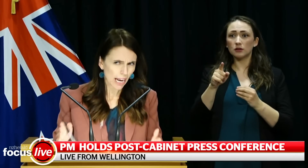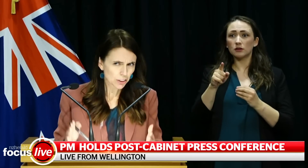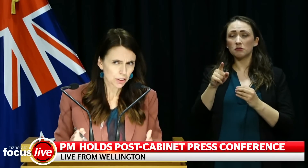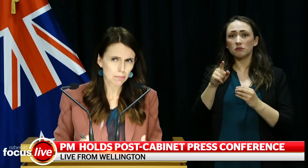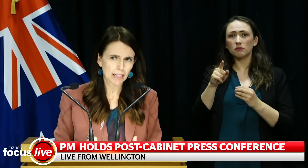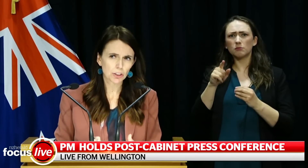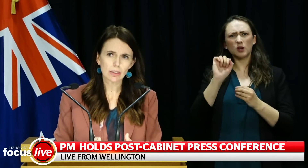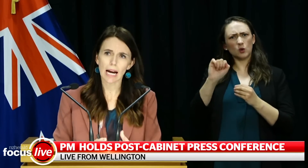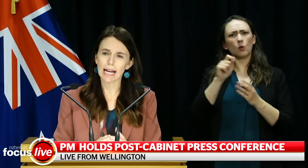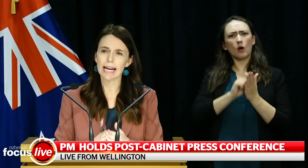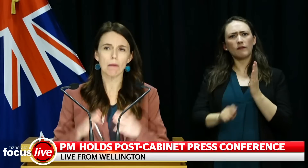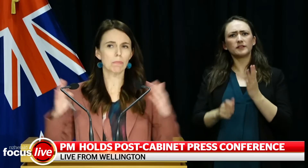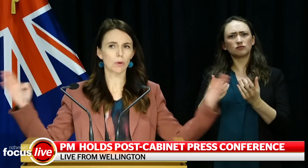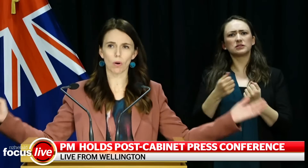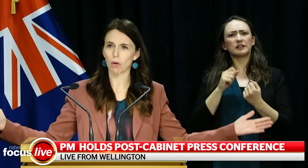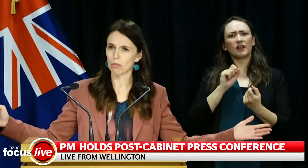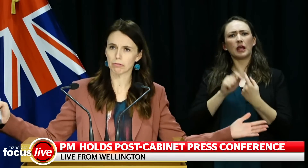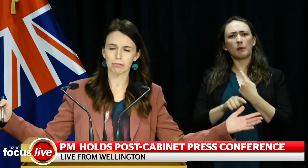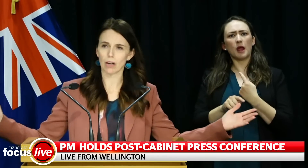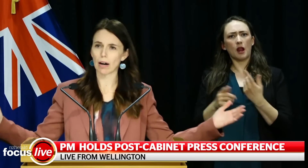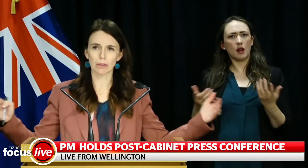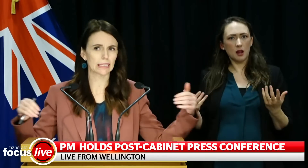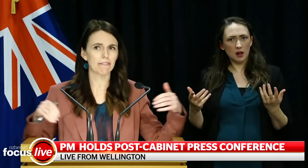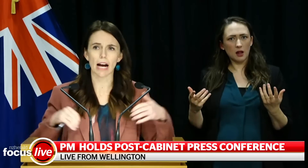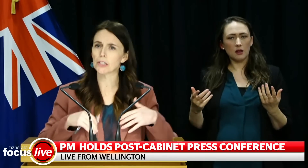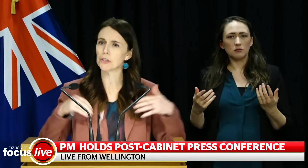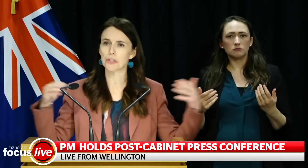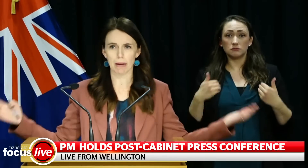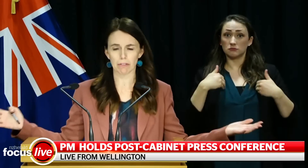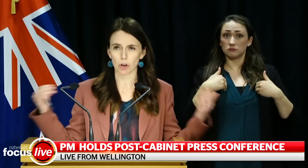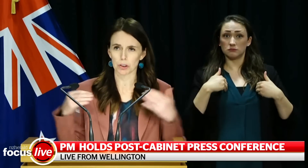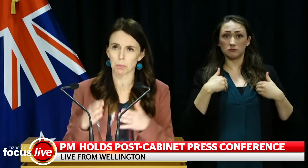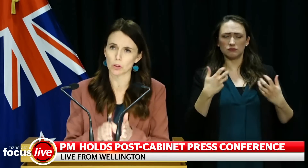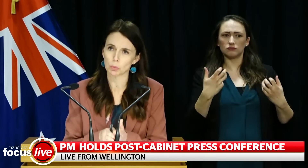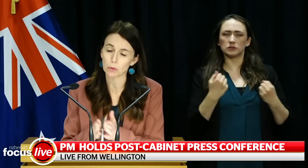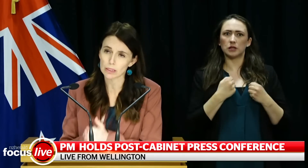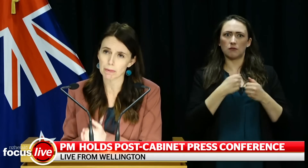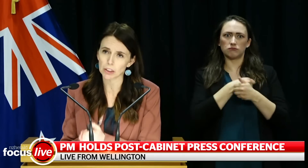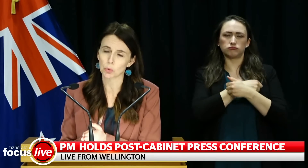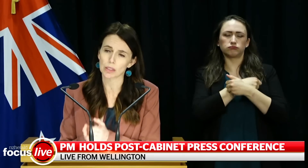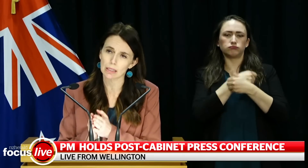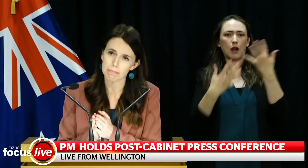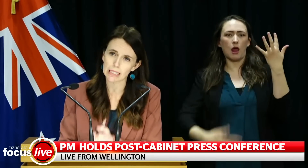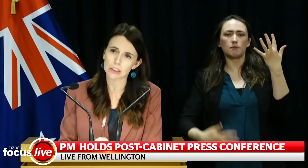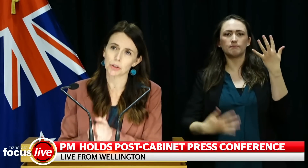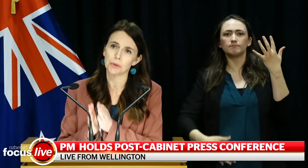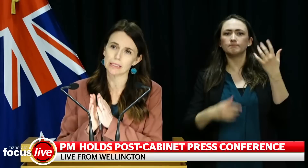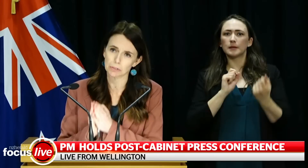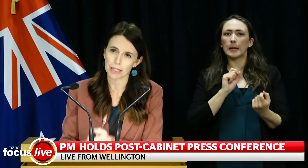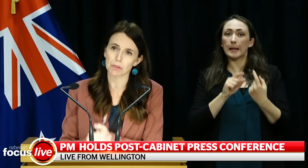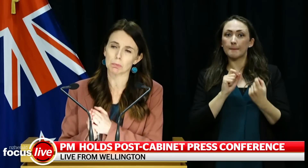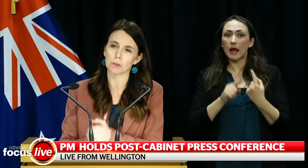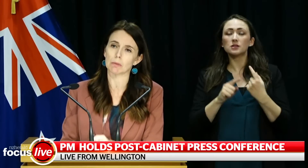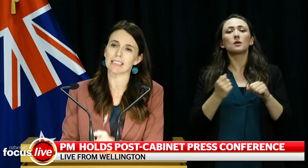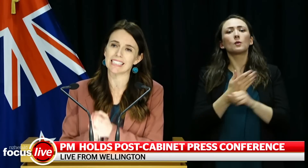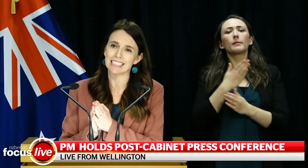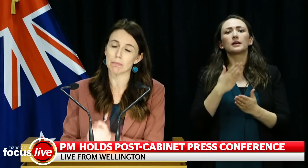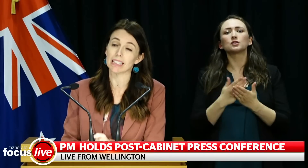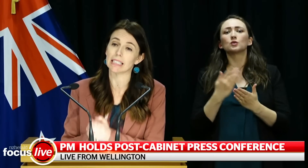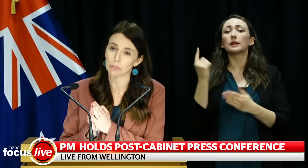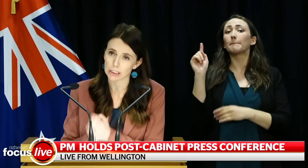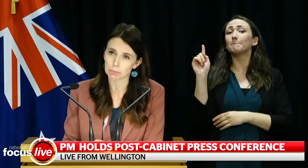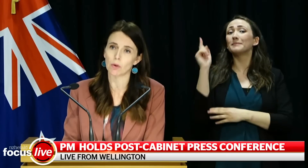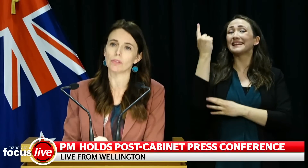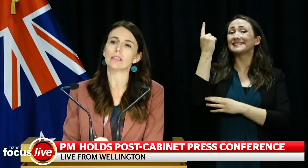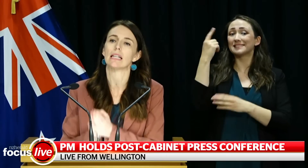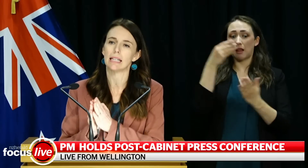Again, as you can imagine, I receive a huge amount of correspondence. We always make sure that the minister who has direct responsibility and the